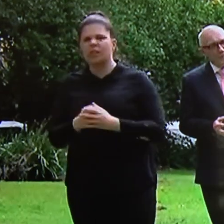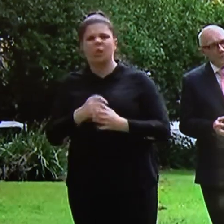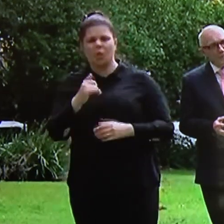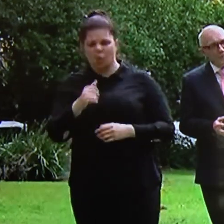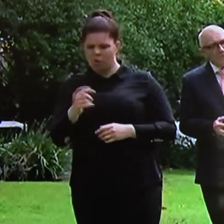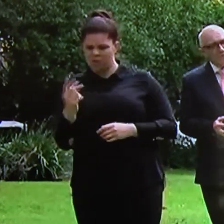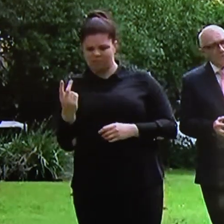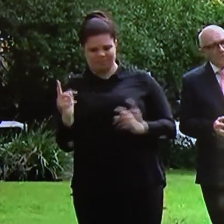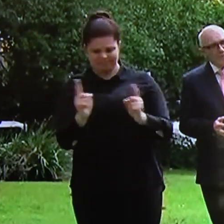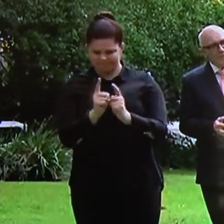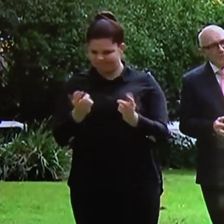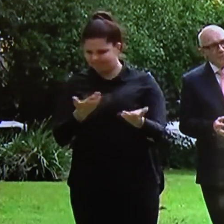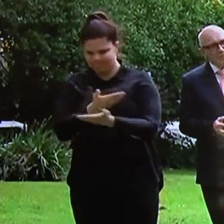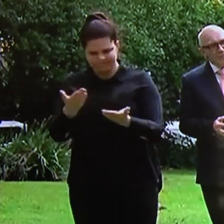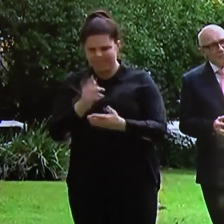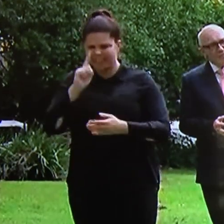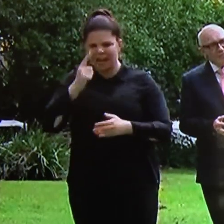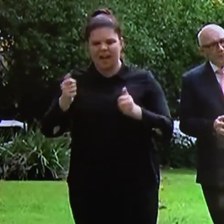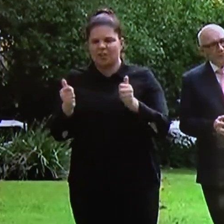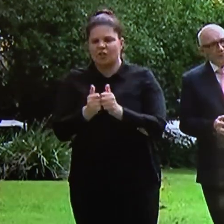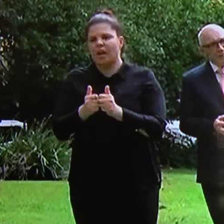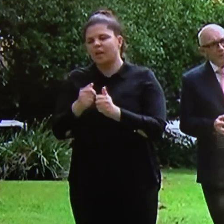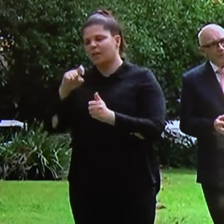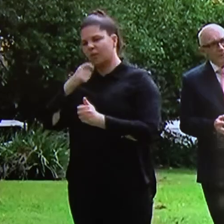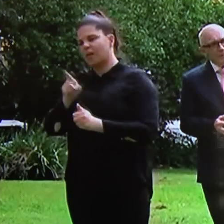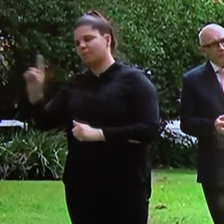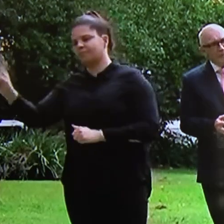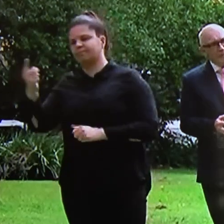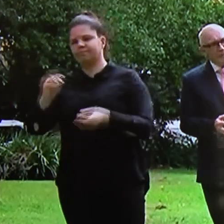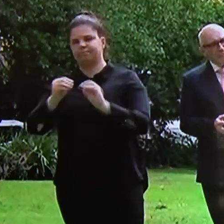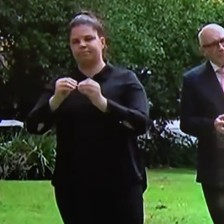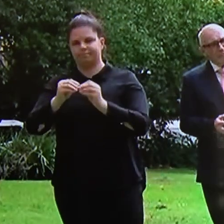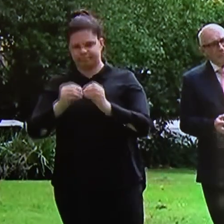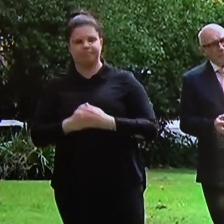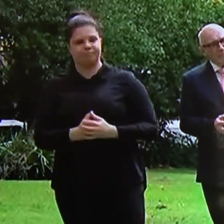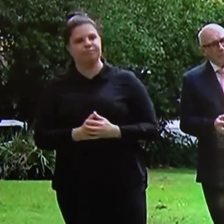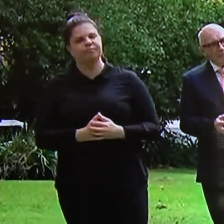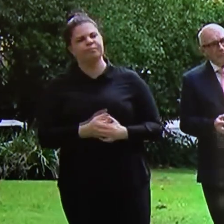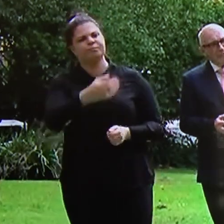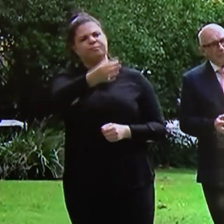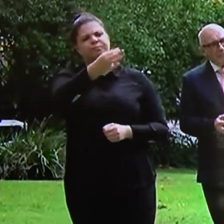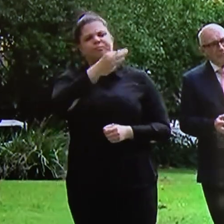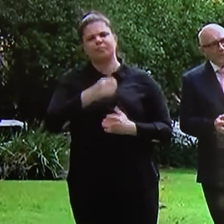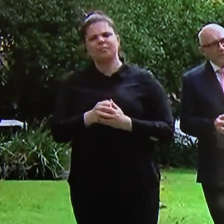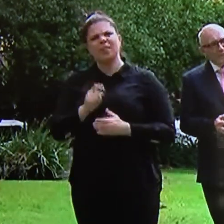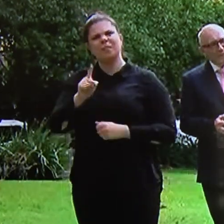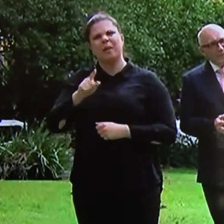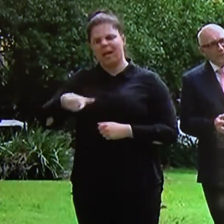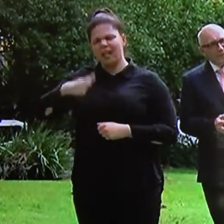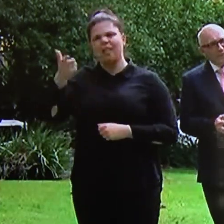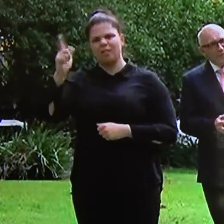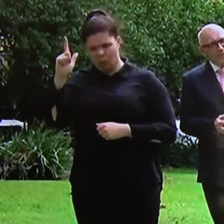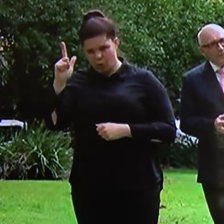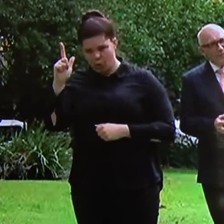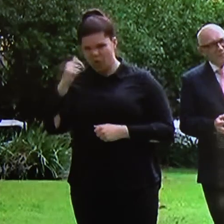can go through the arbitration process through NCAP. How is the landlord any better off if they only get land tax